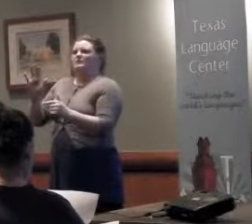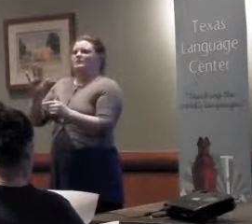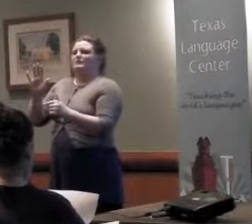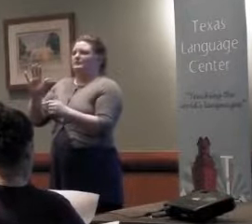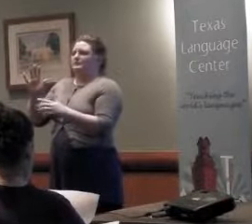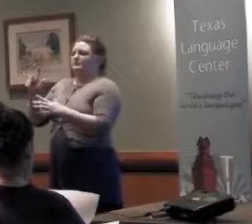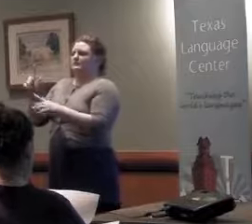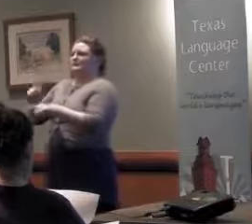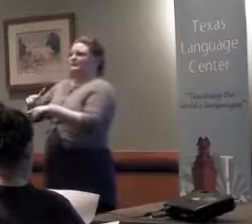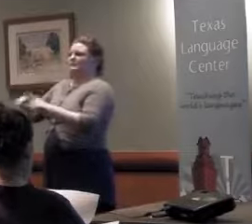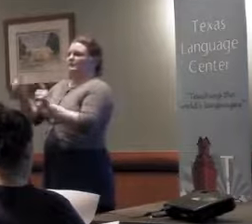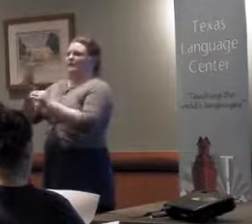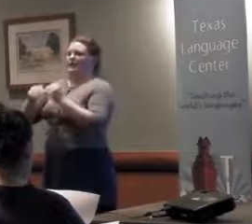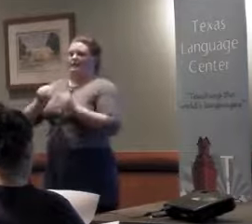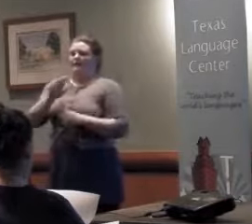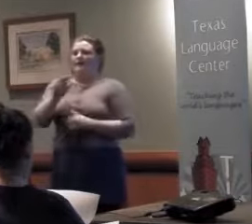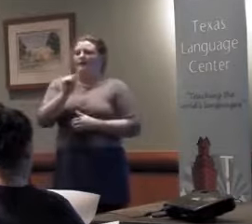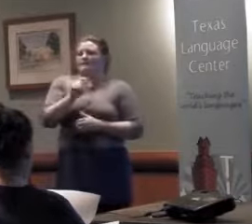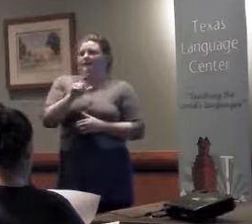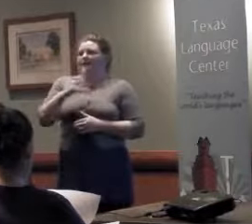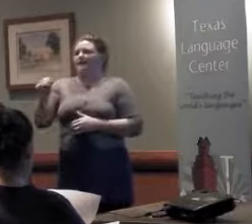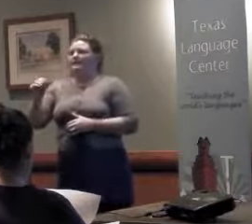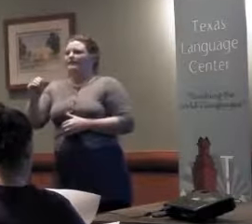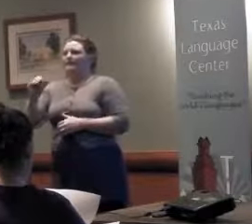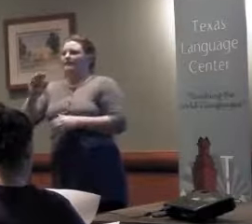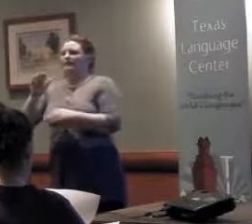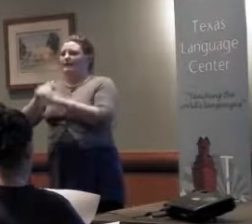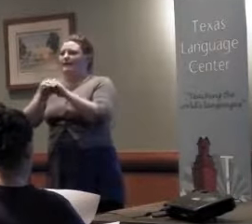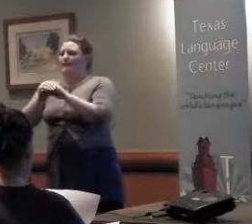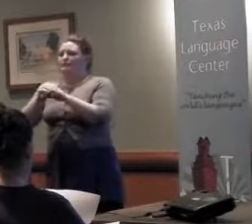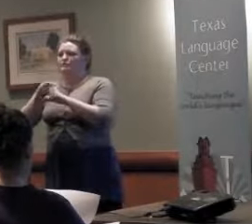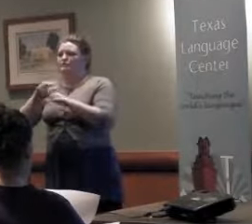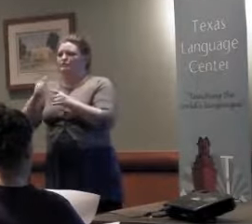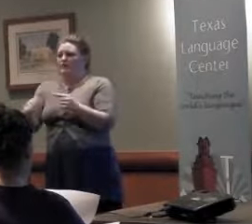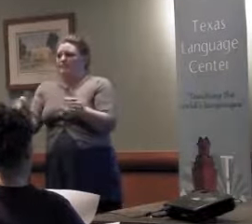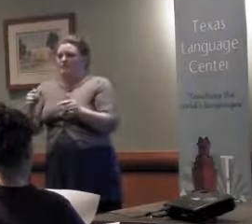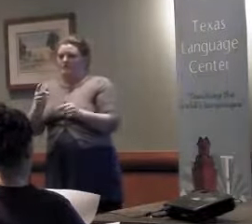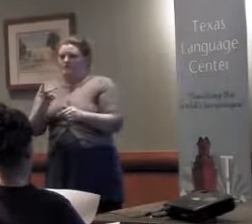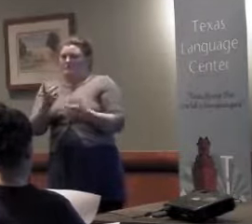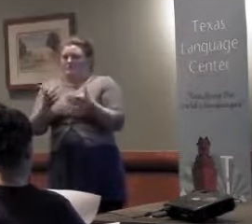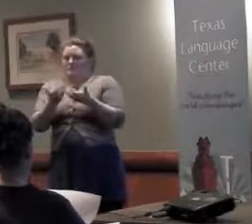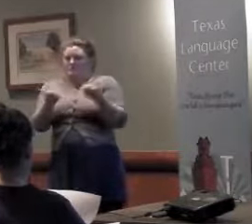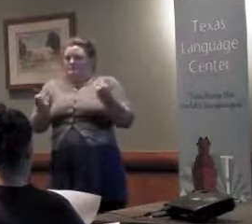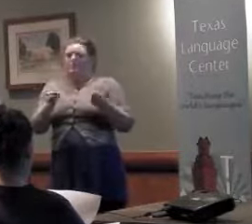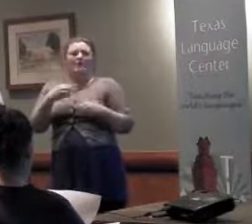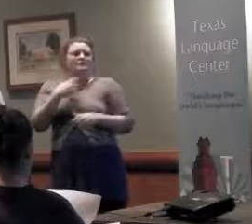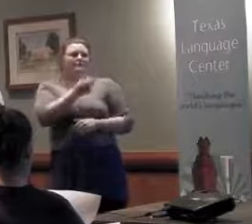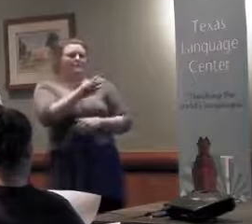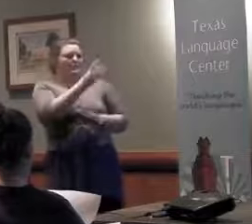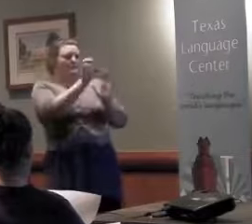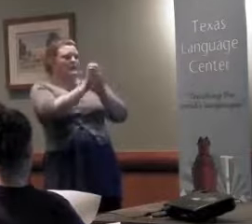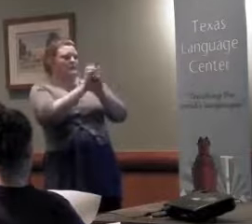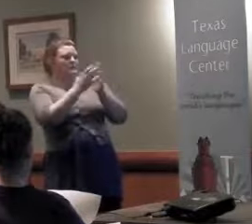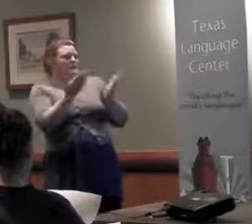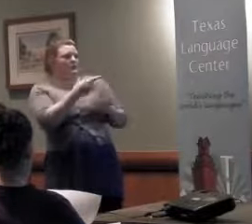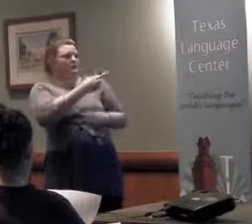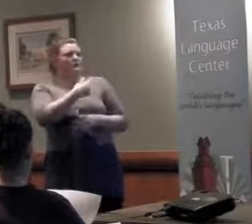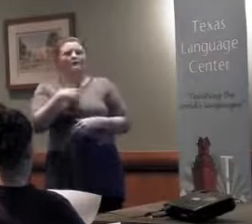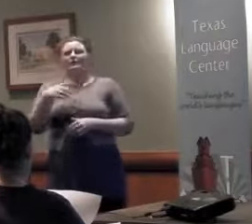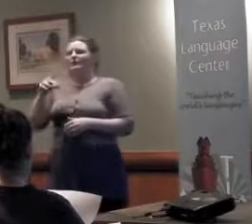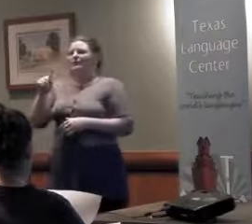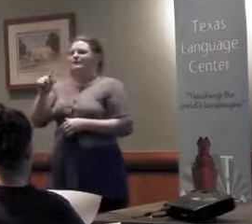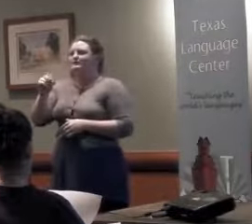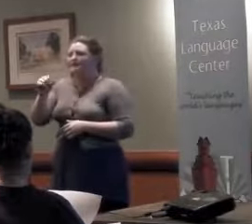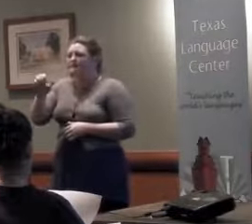different from English grammar. And it's different in a number of different ways. I just put a few up here, just as examples. The tense and